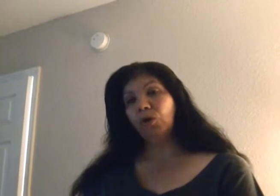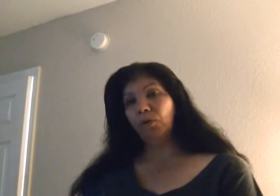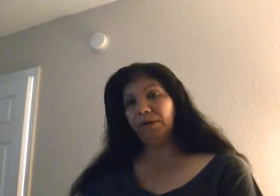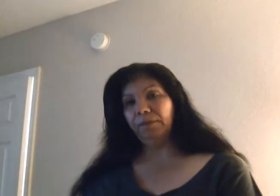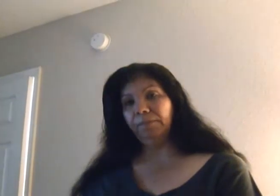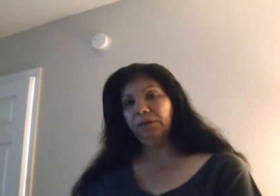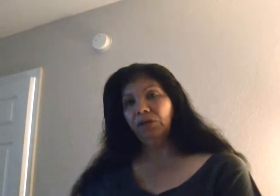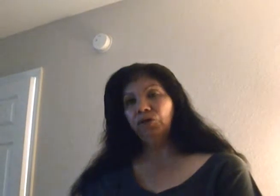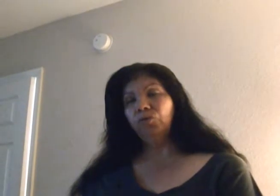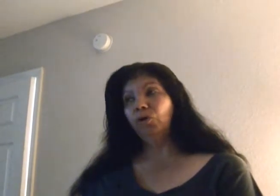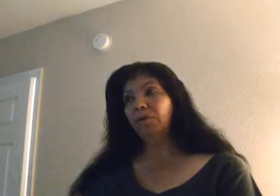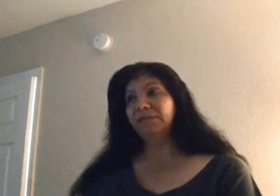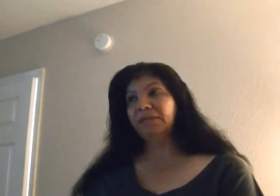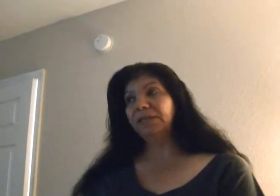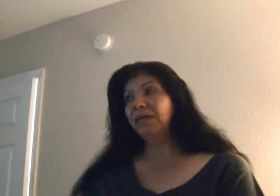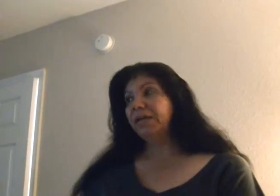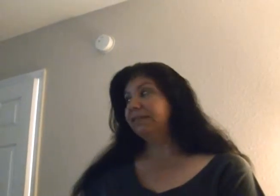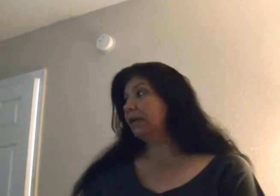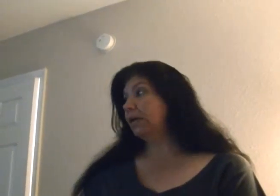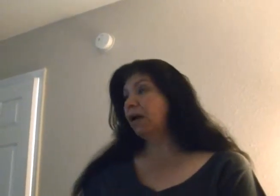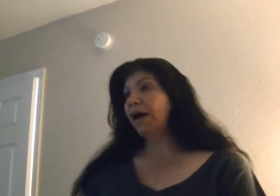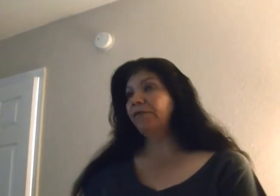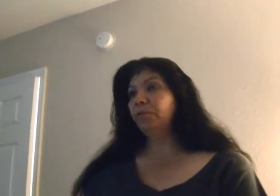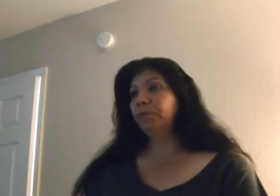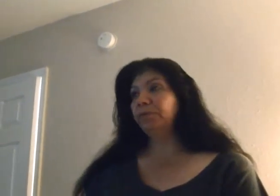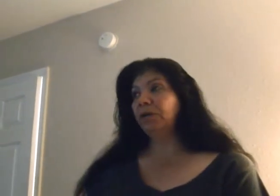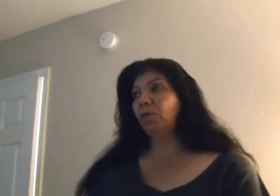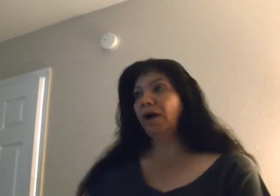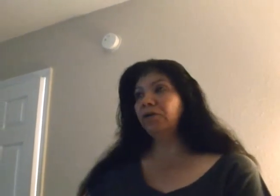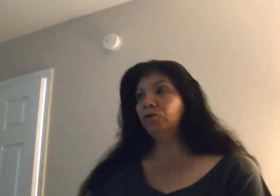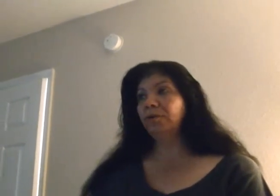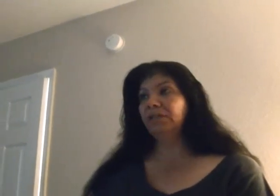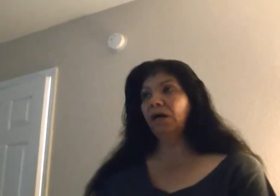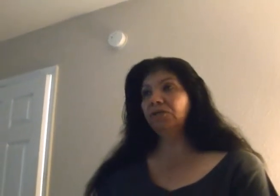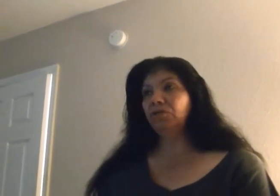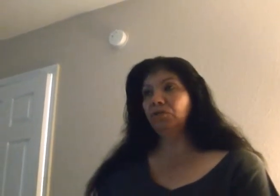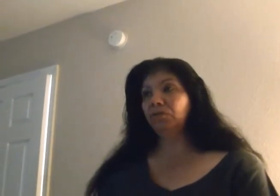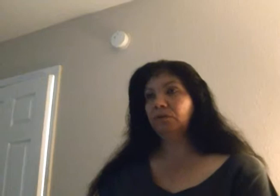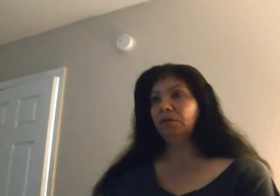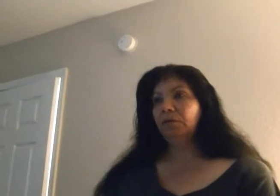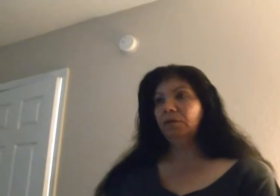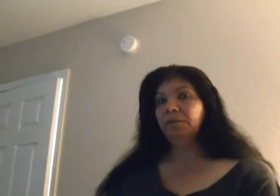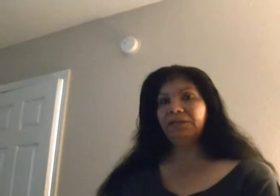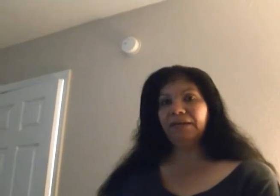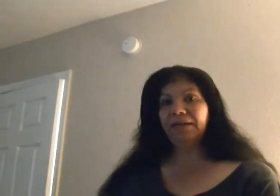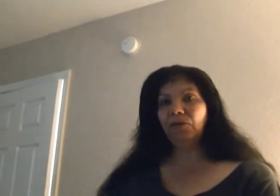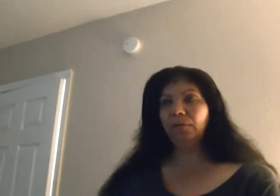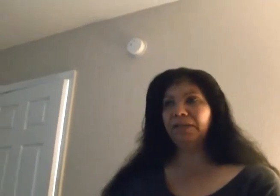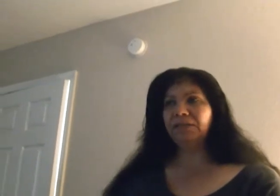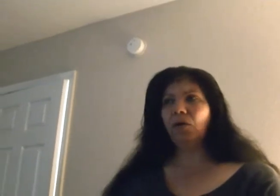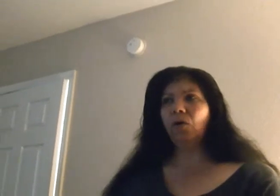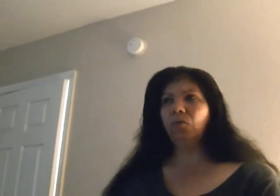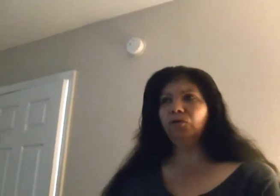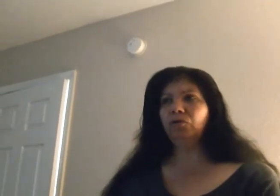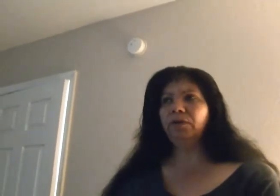him. Mm-hmm. You know his thoughts. It's like I've heard people say, well, how do you know he talks to you? Because I hear him. They say, oh, well, do you hear